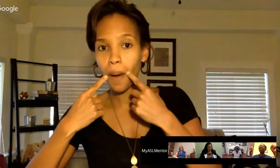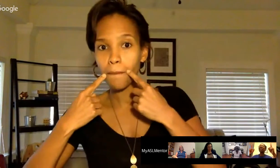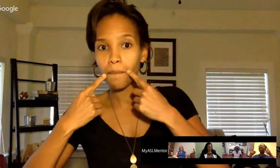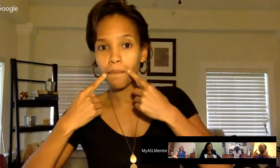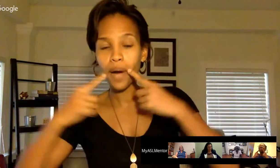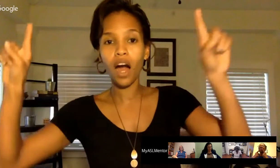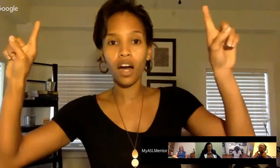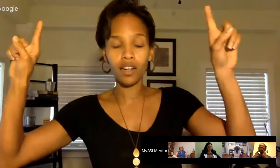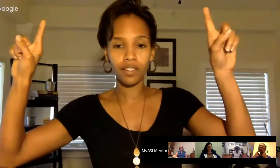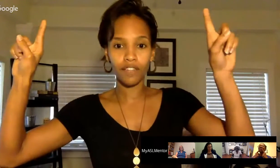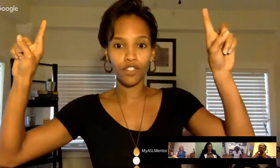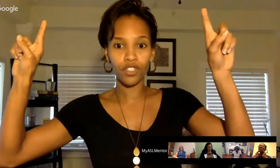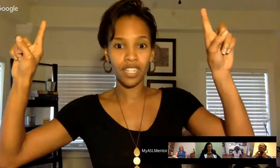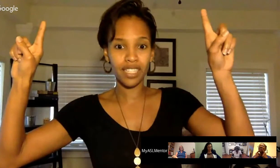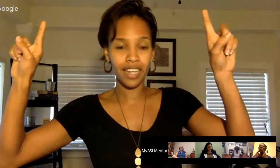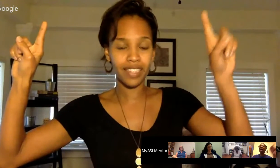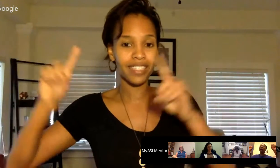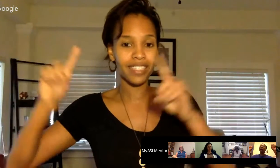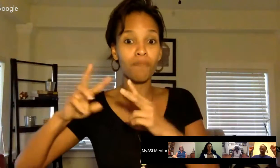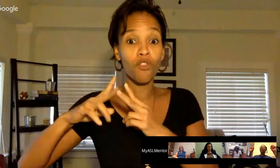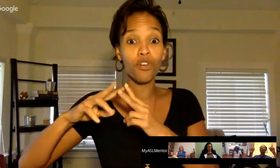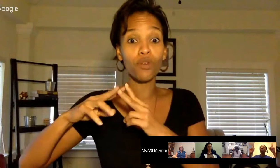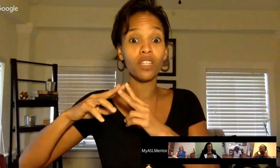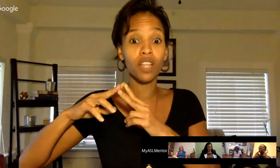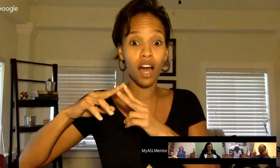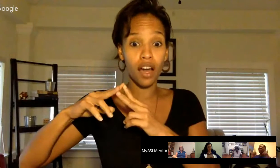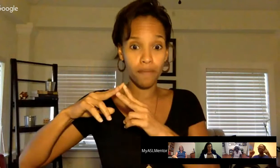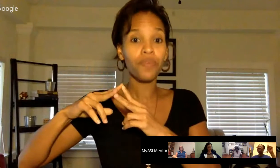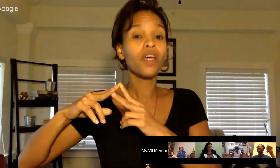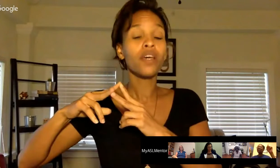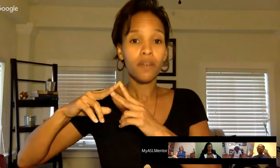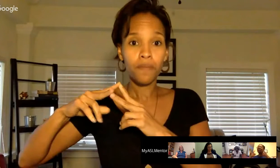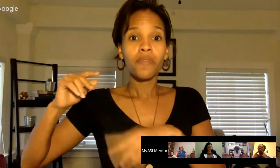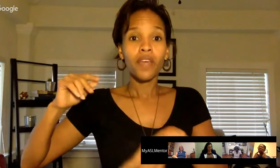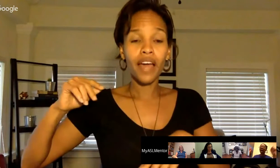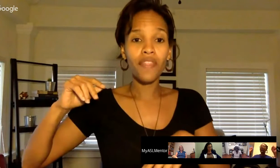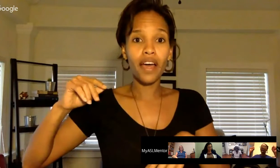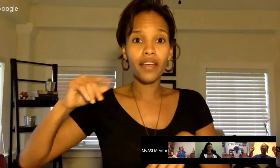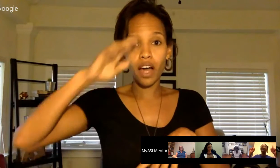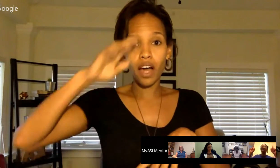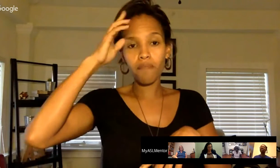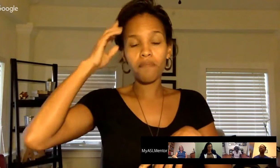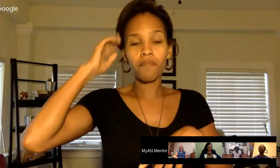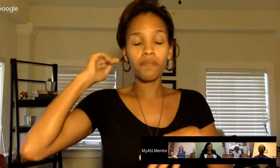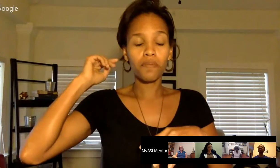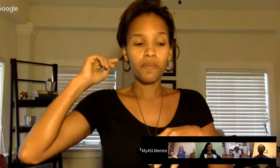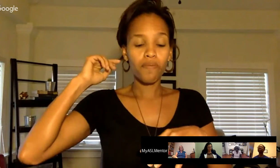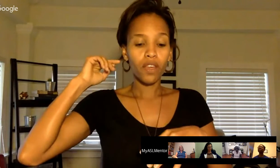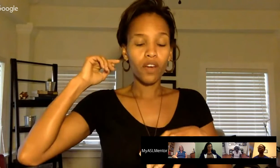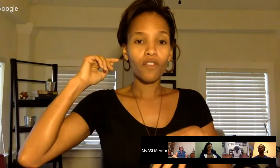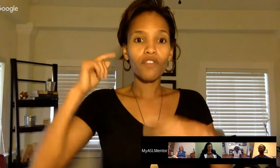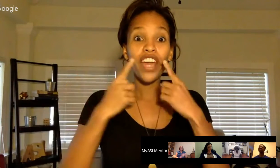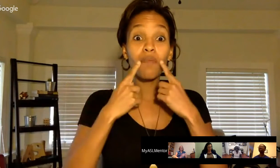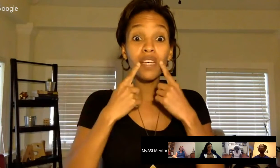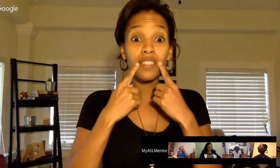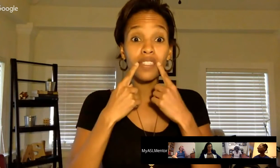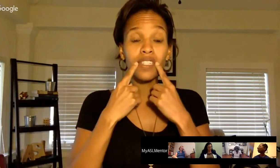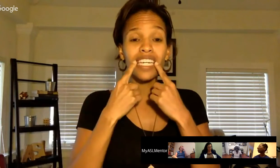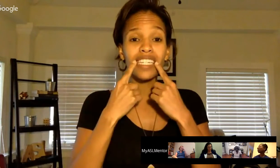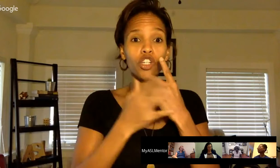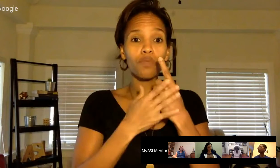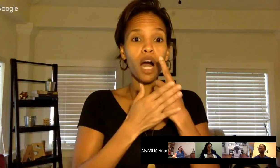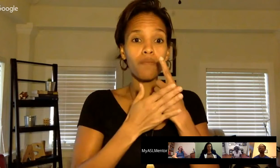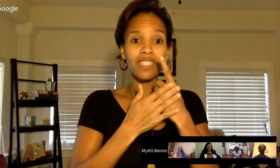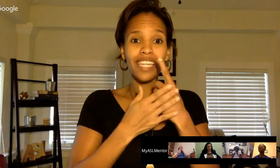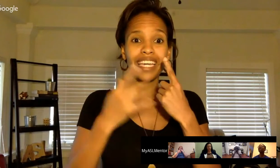just pa for success. I see both of those a lot. And then famous